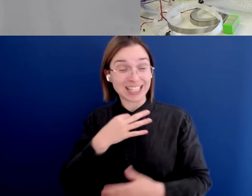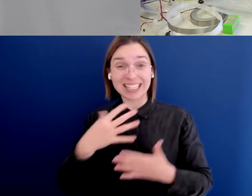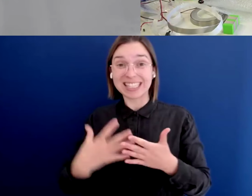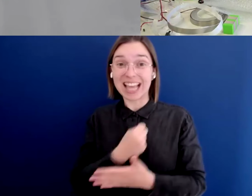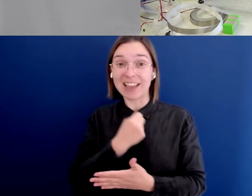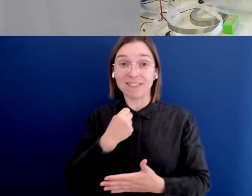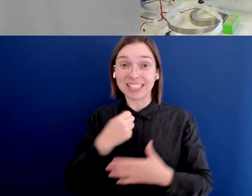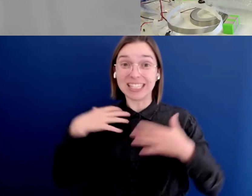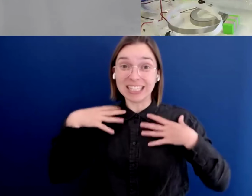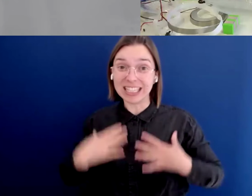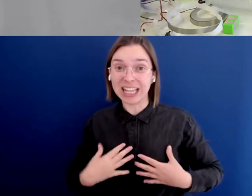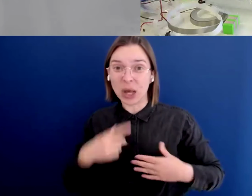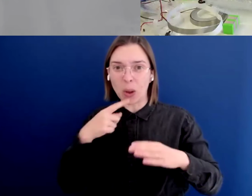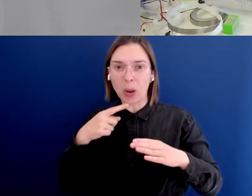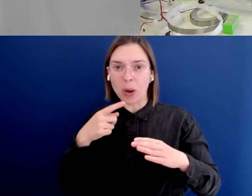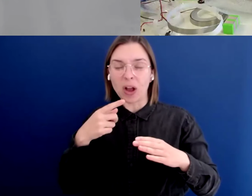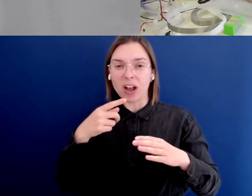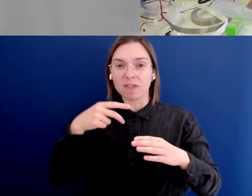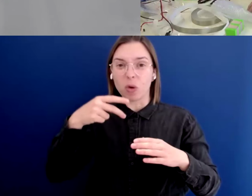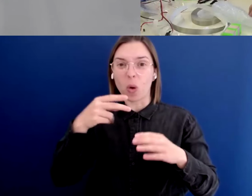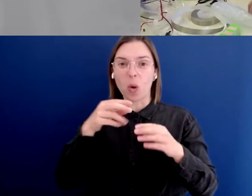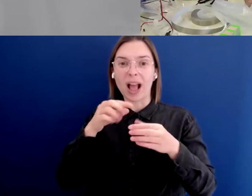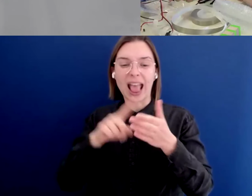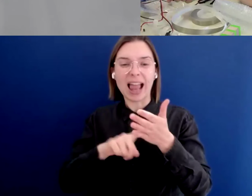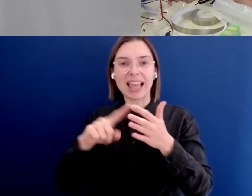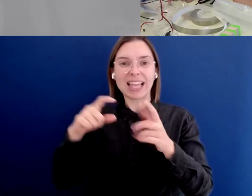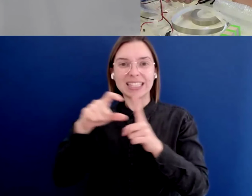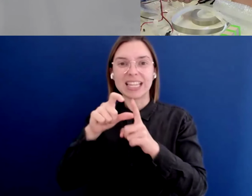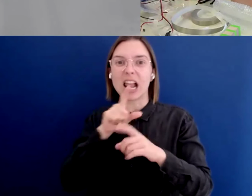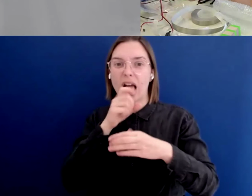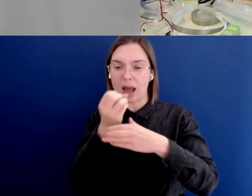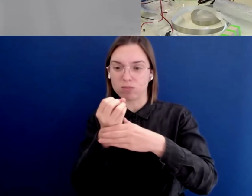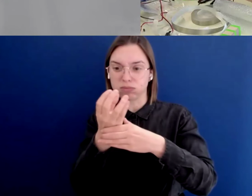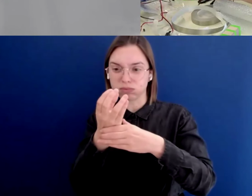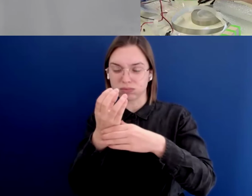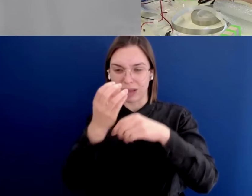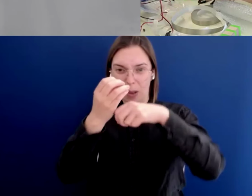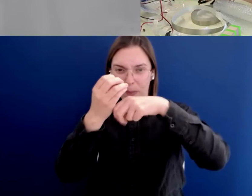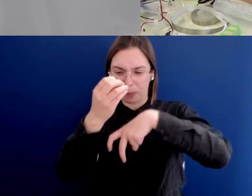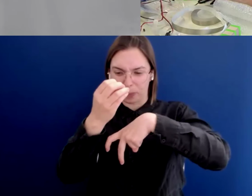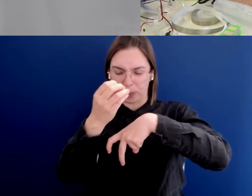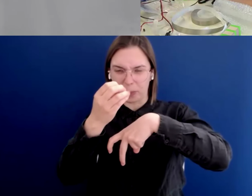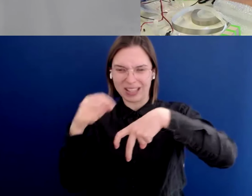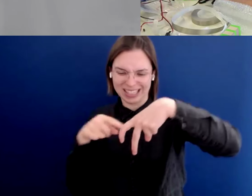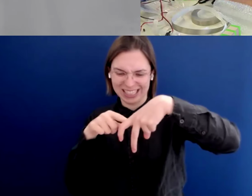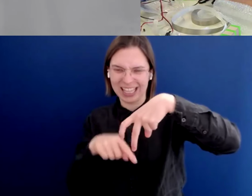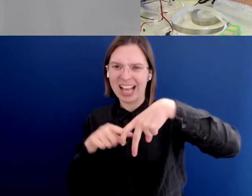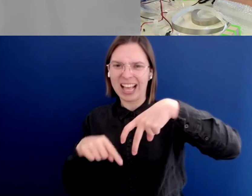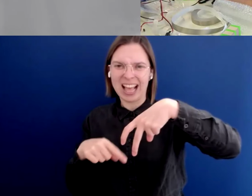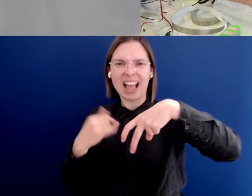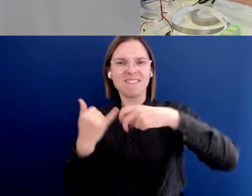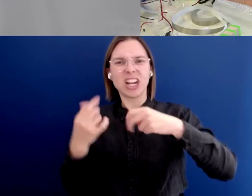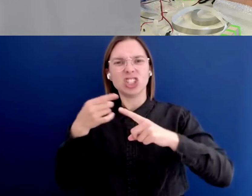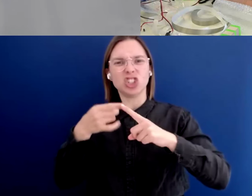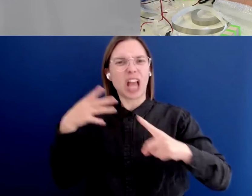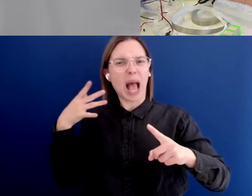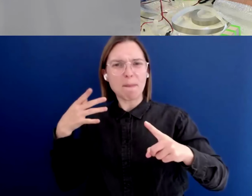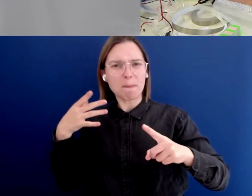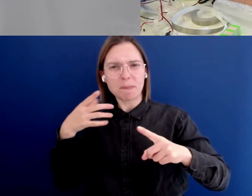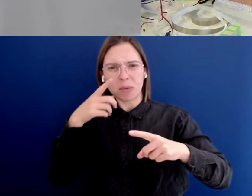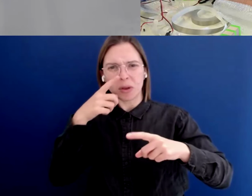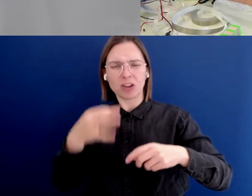kids. For some people, yes, that would be a problem. Same as the foam blocks. Look, these are kids' foam